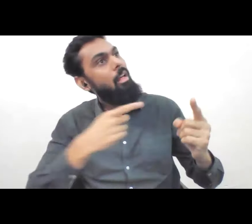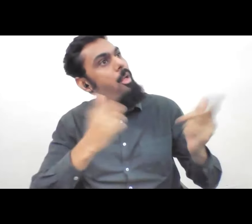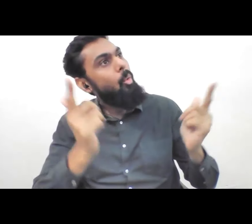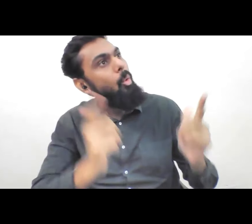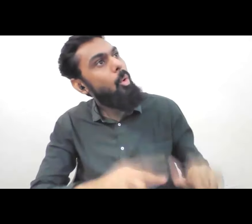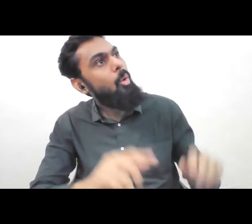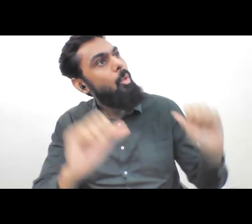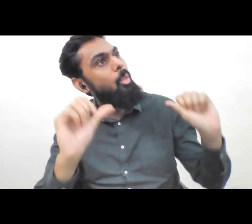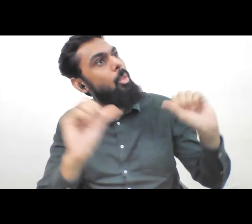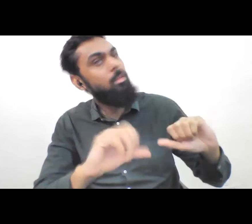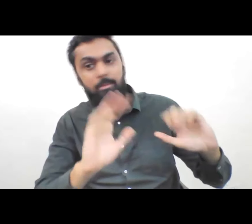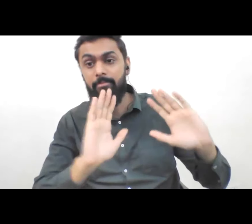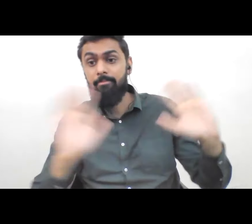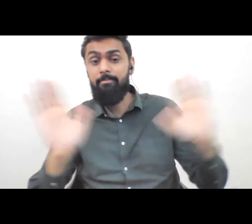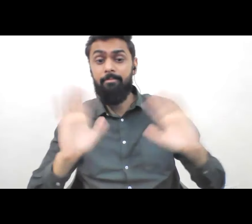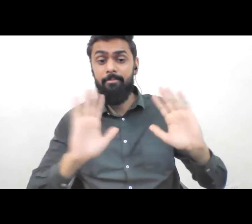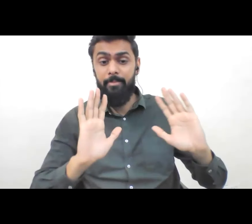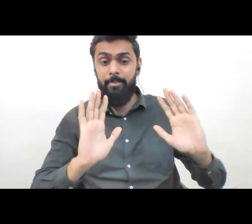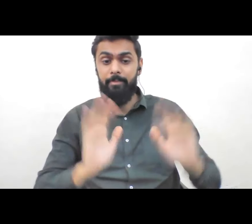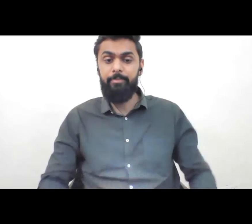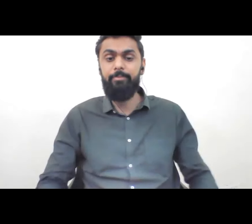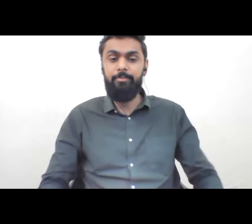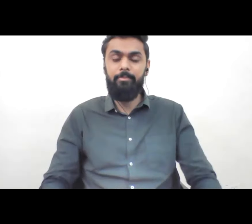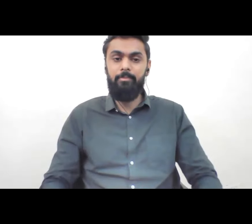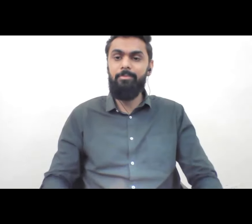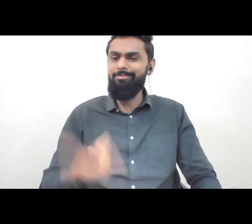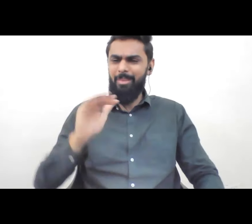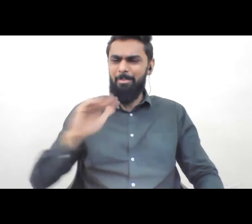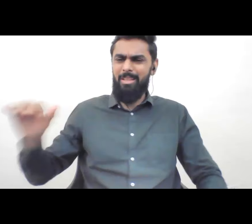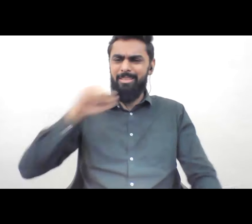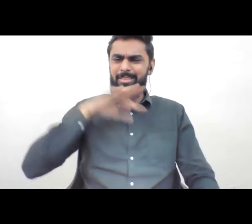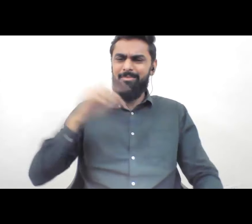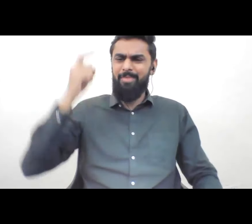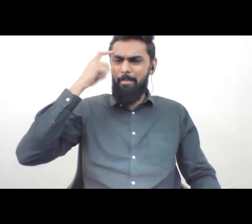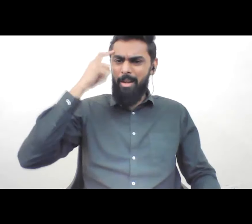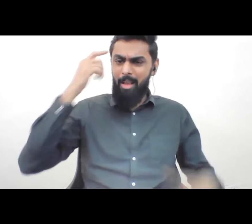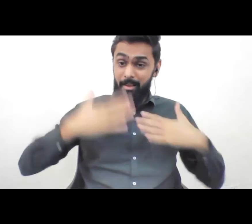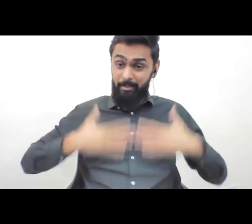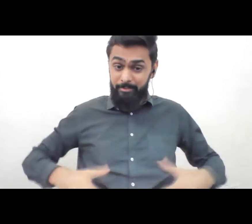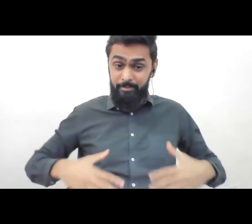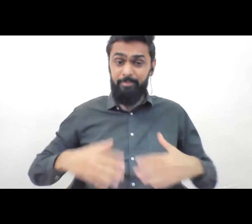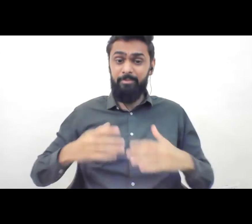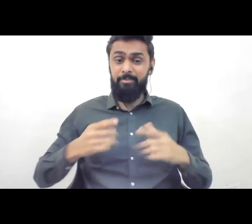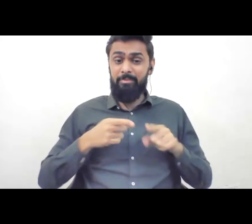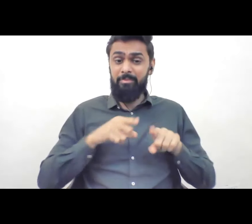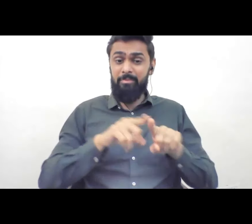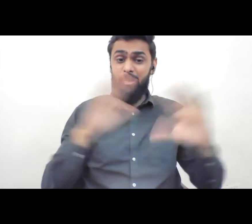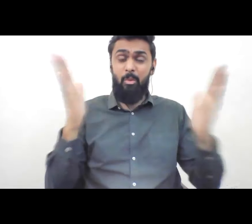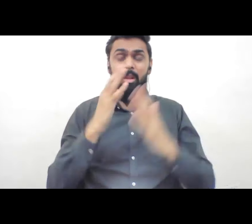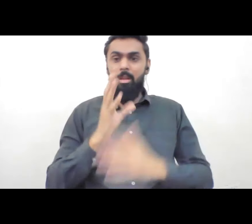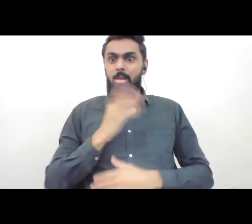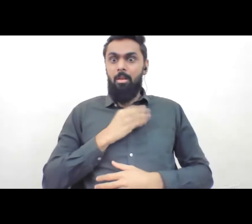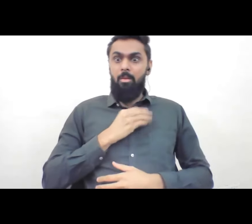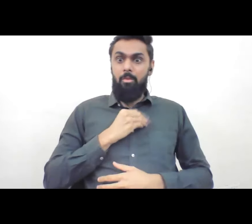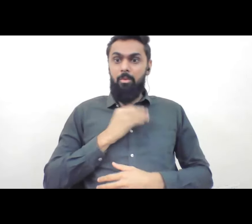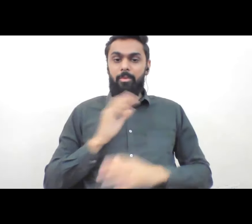We have a lot of other issues with, mental health and things which come as along with this climate anxiety. So I